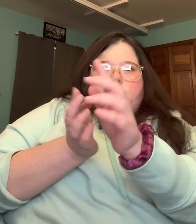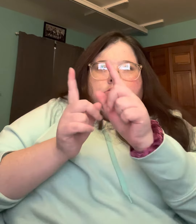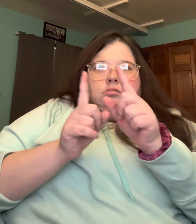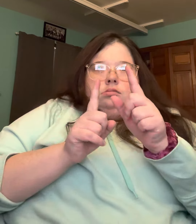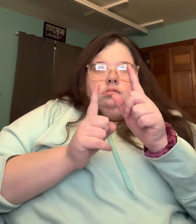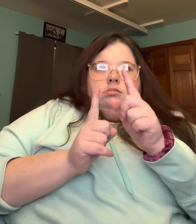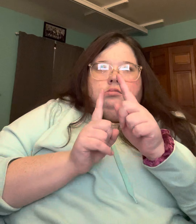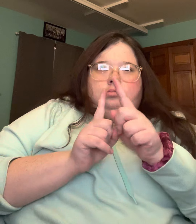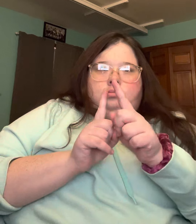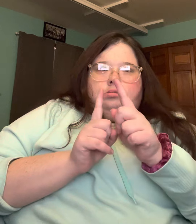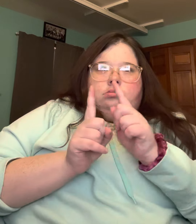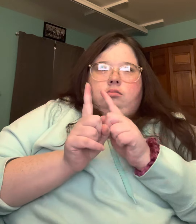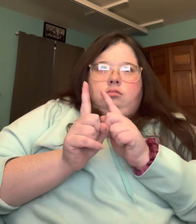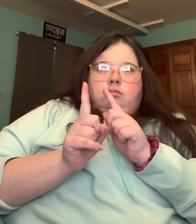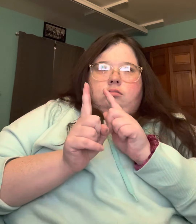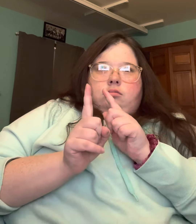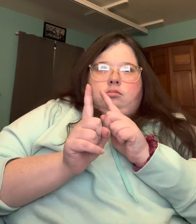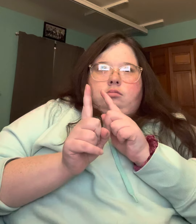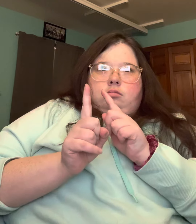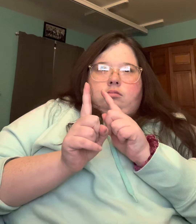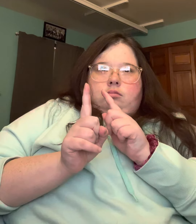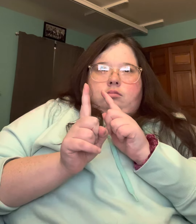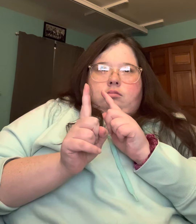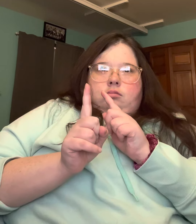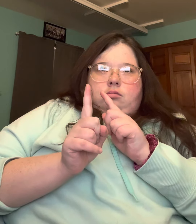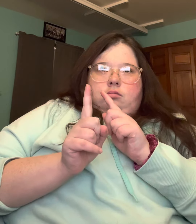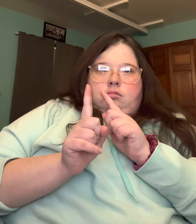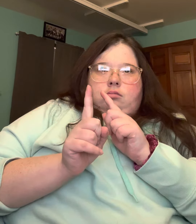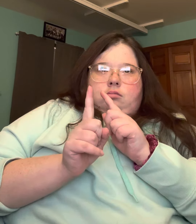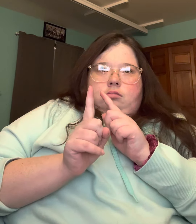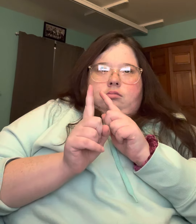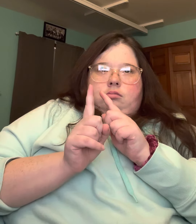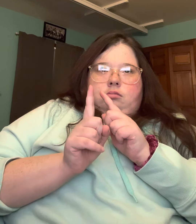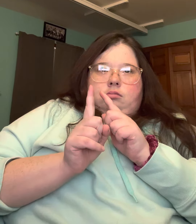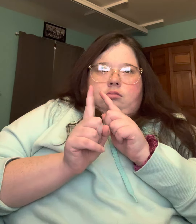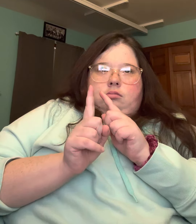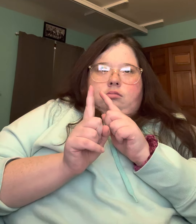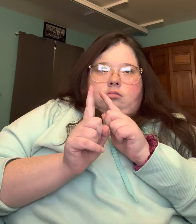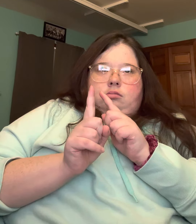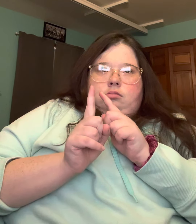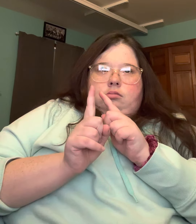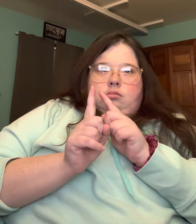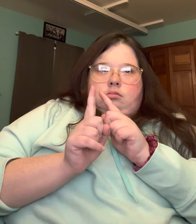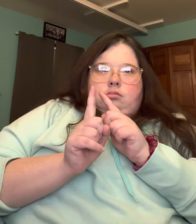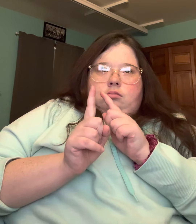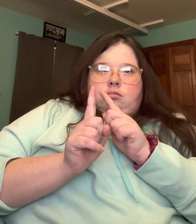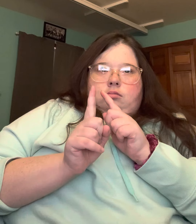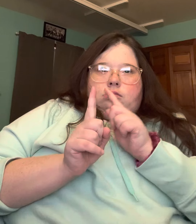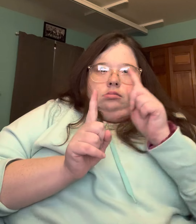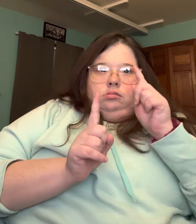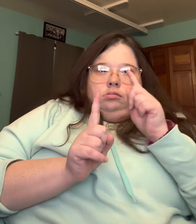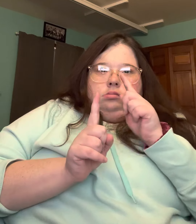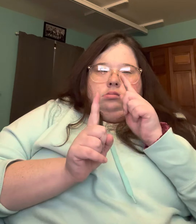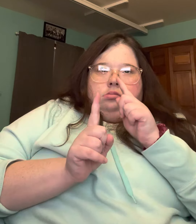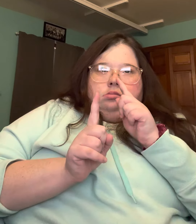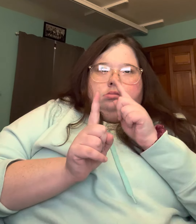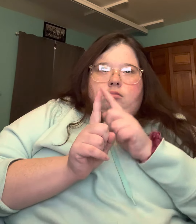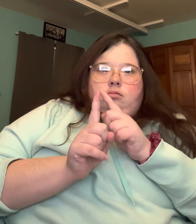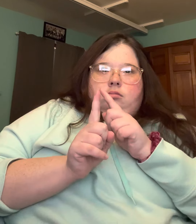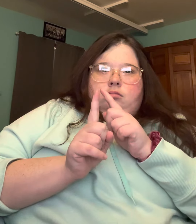And then meet you is going to be one entire sign. So one finger, your dominant